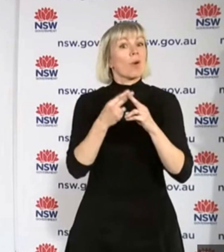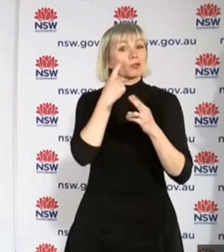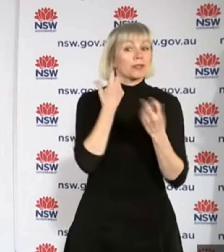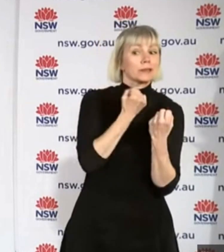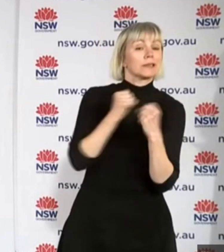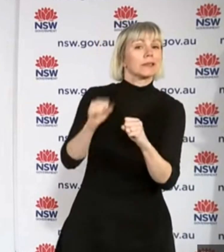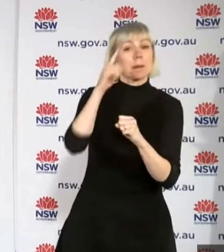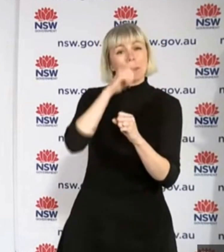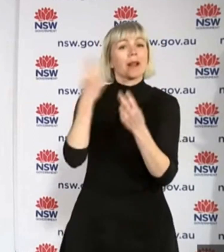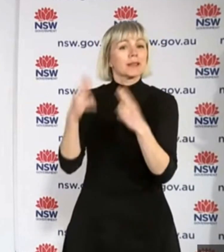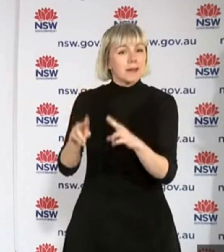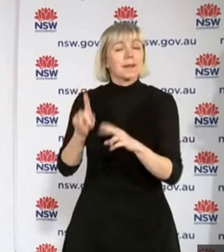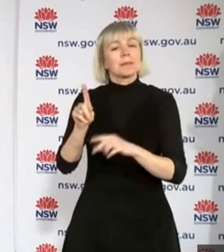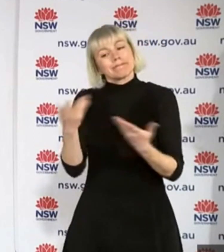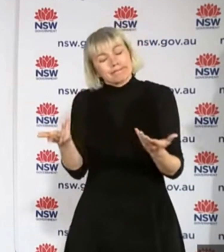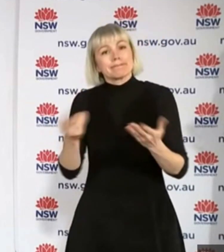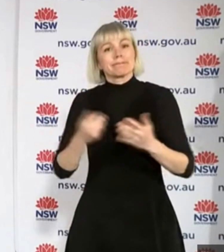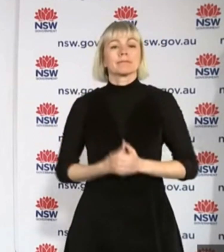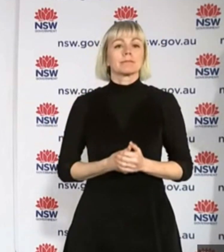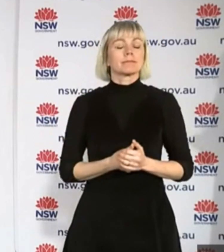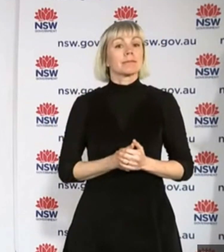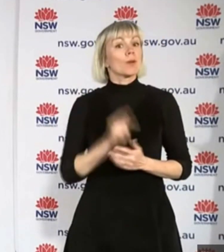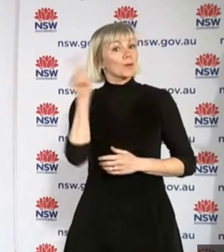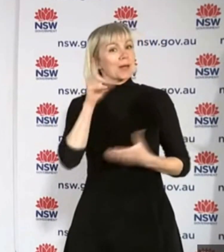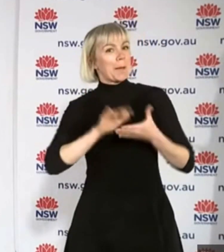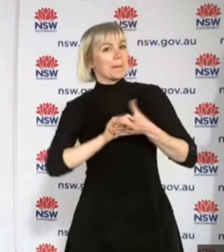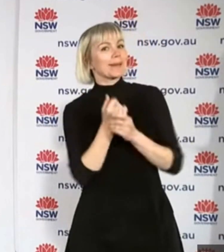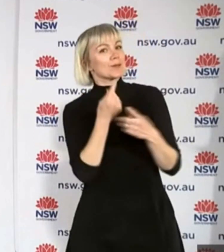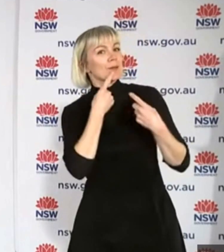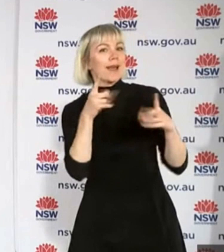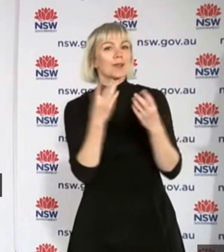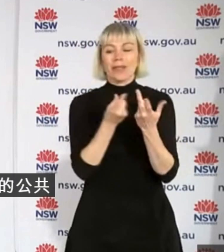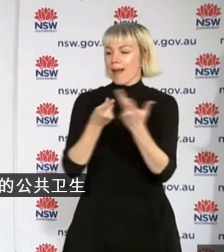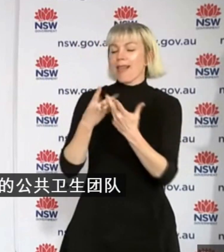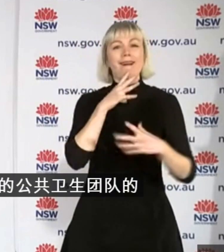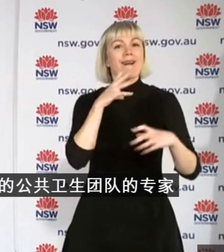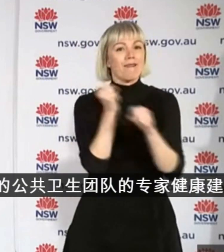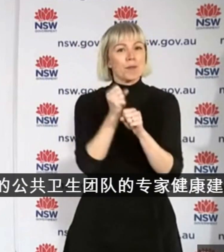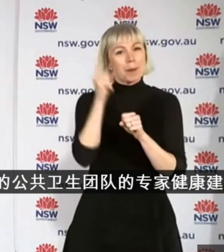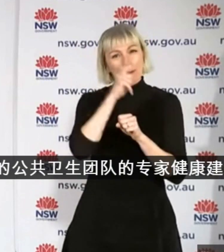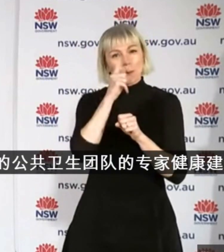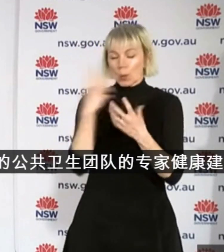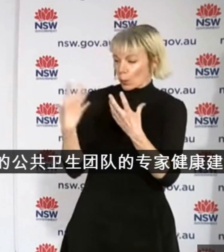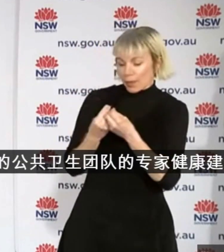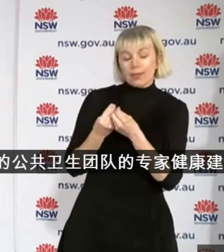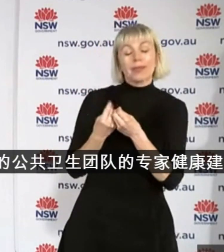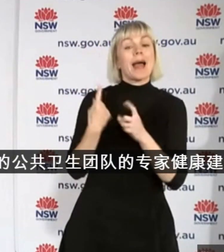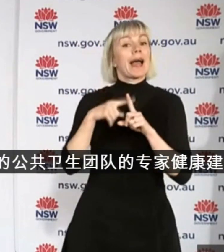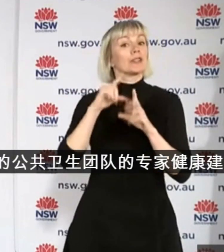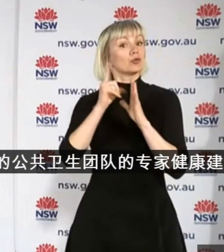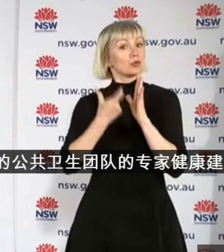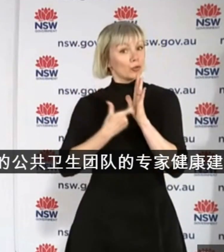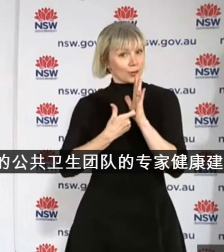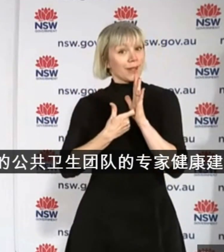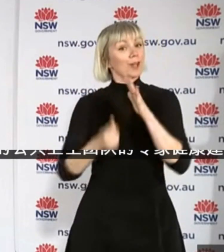I'm very pleased, along with the Deputy Premier and the New South Wales Government and with the expert health advice of our public health team led by Dr Kerry Chant,